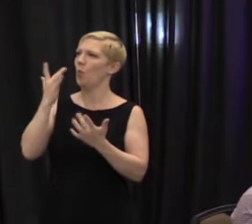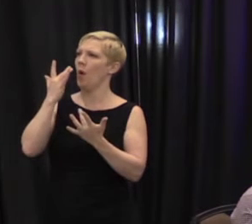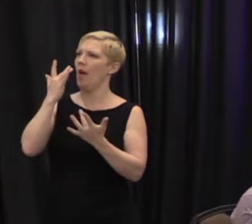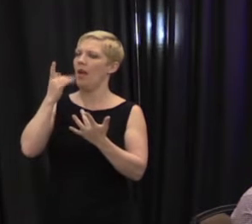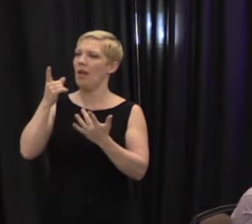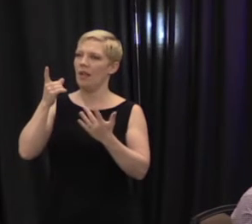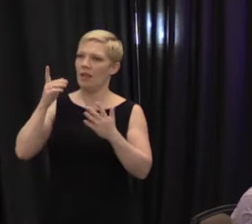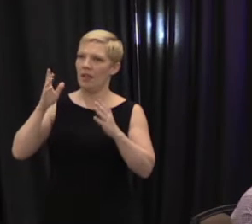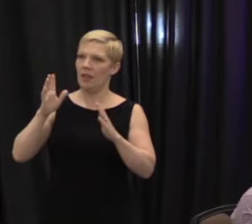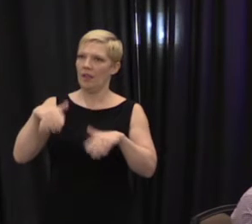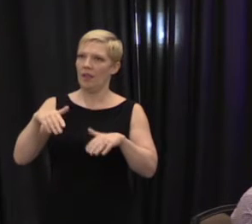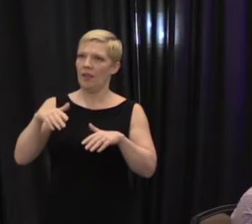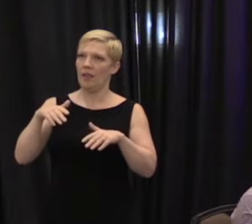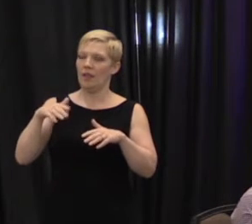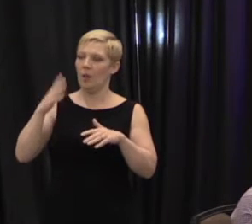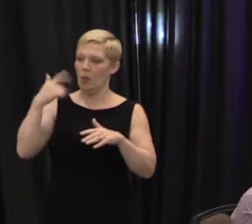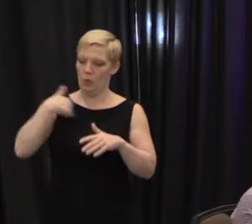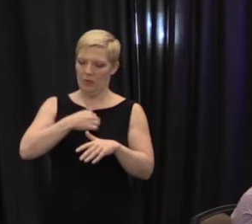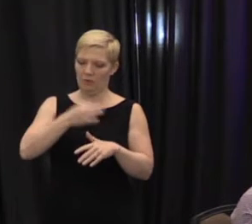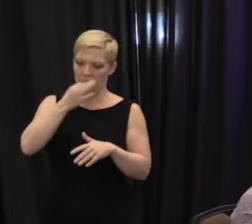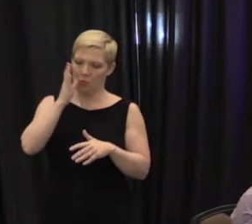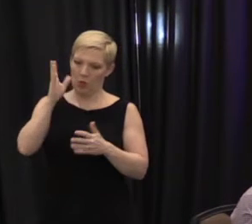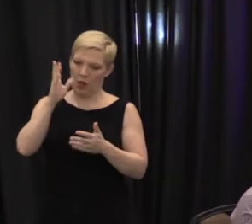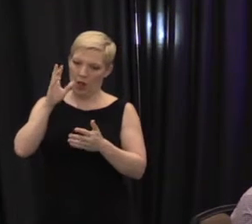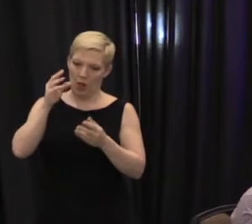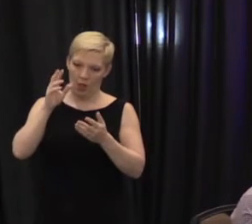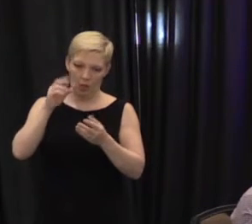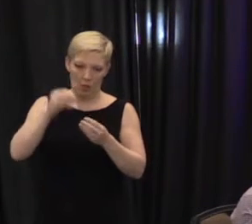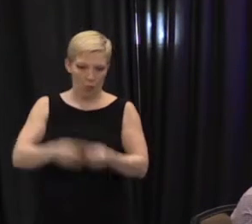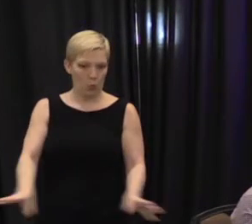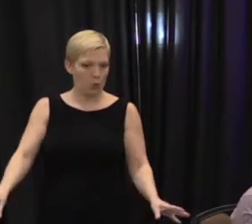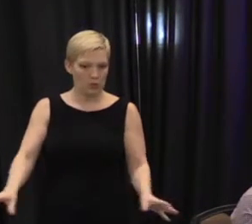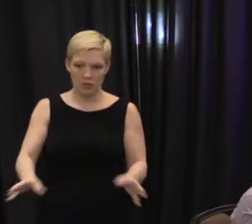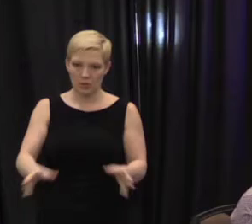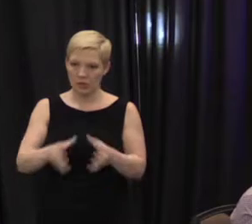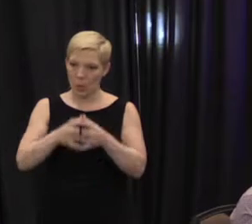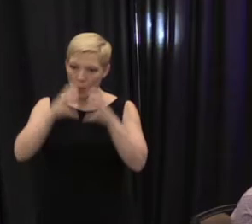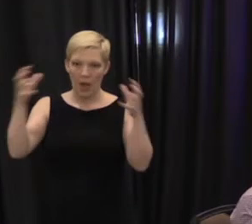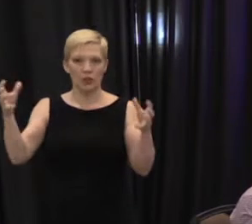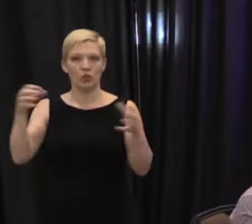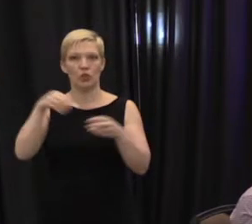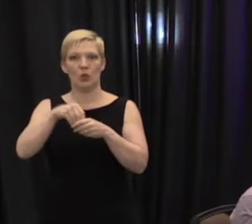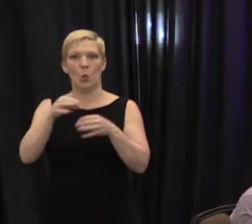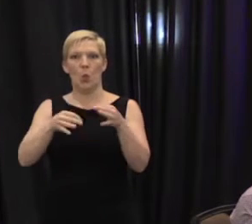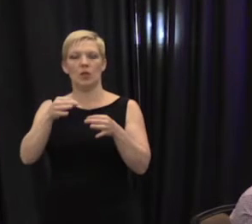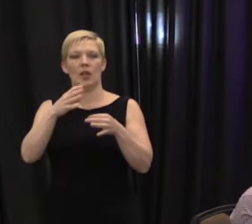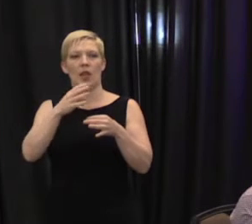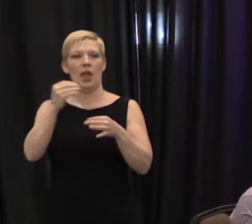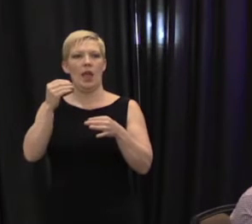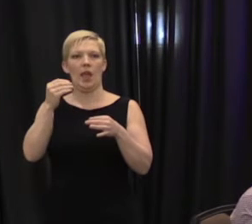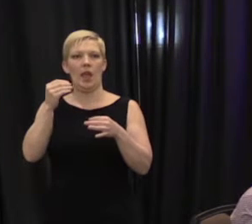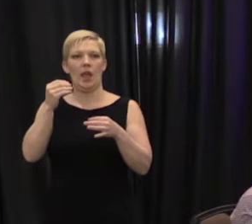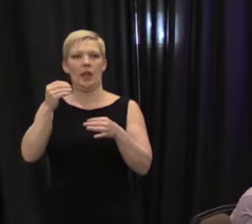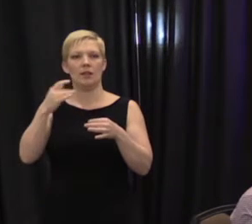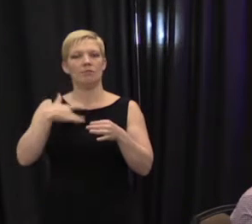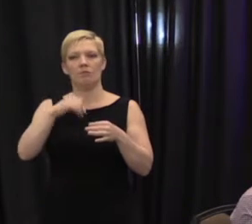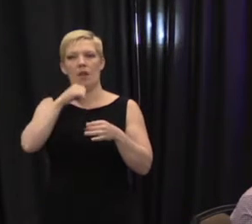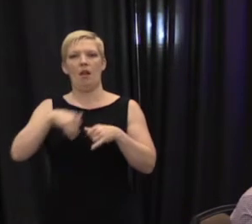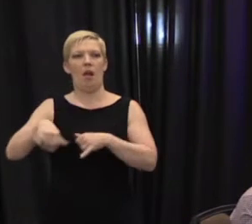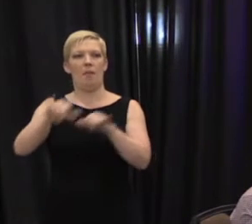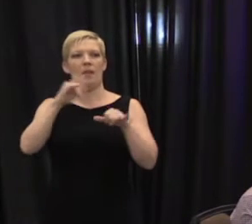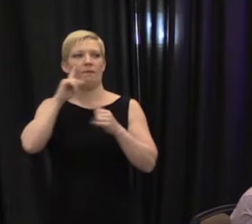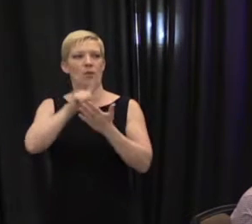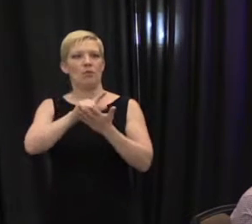to lose in the courts like so much, and we are. And in this really uncommon move for a lawyer,